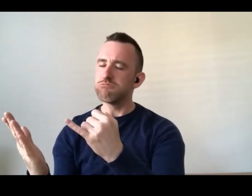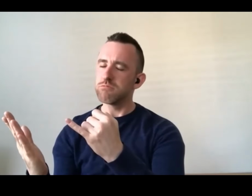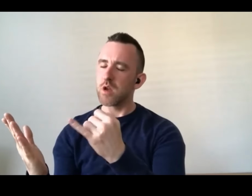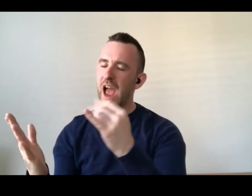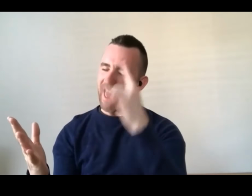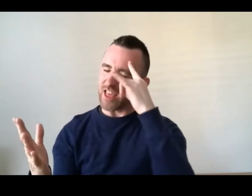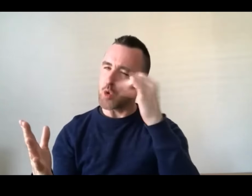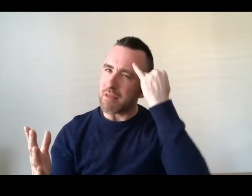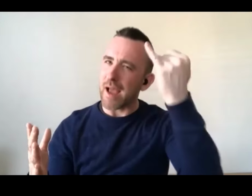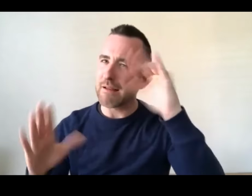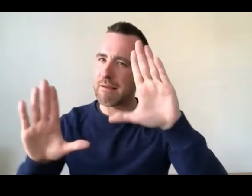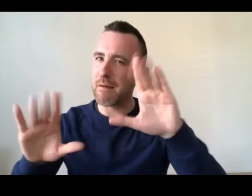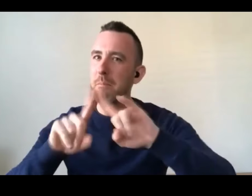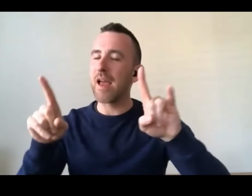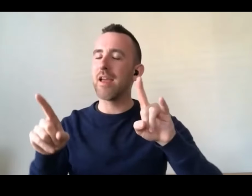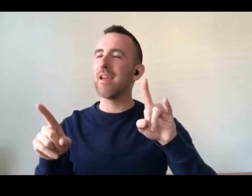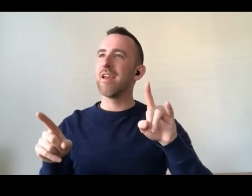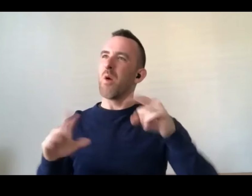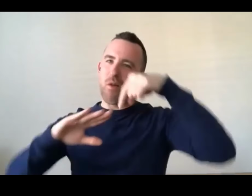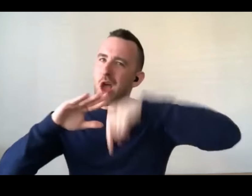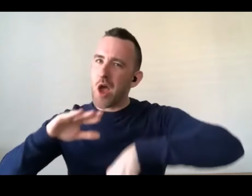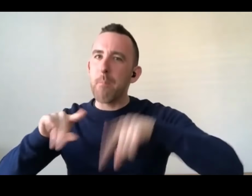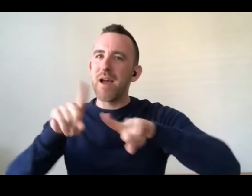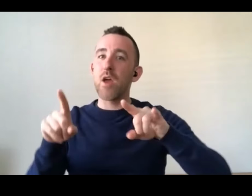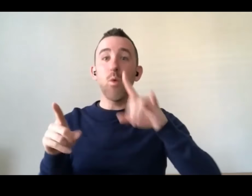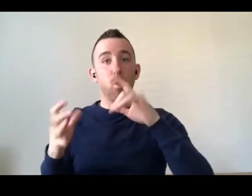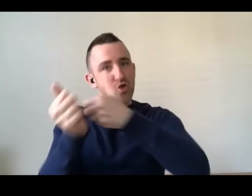to go over that too much.